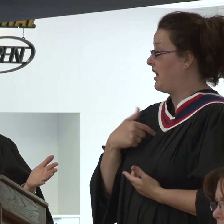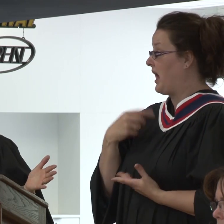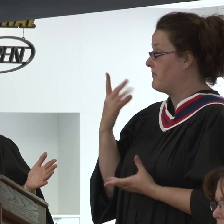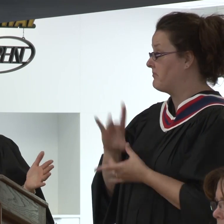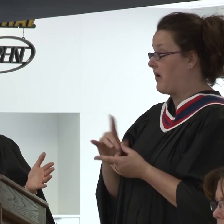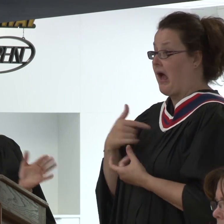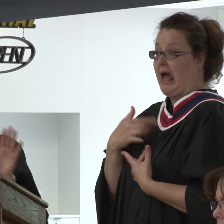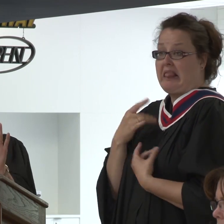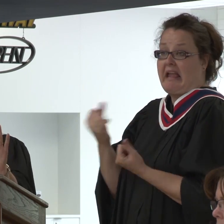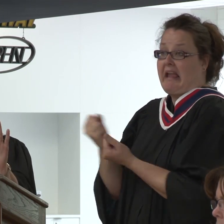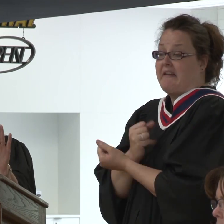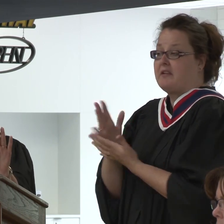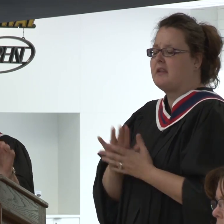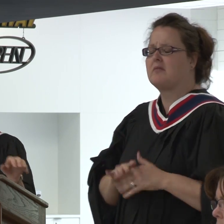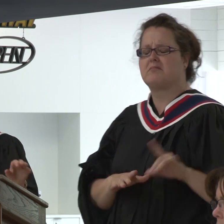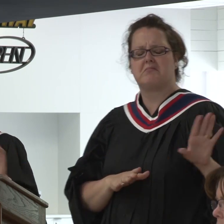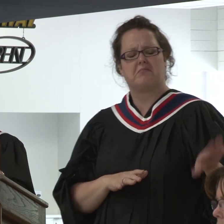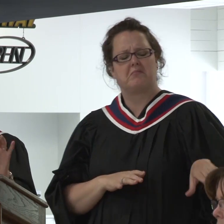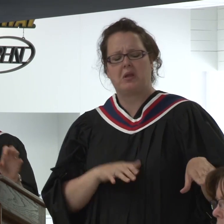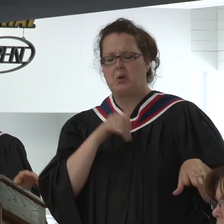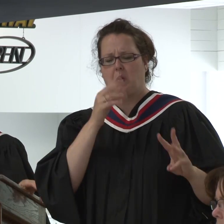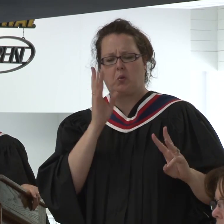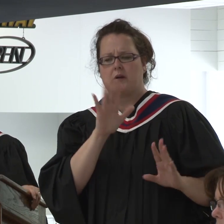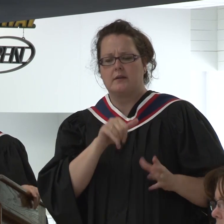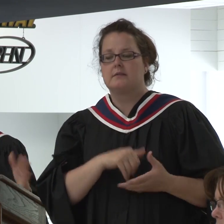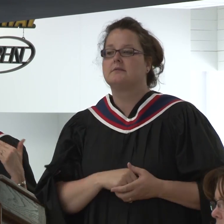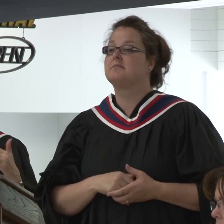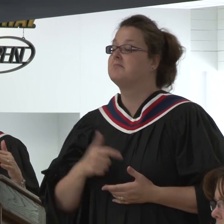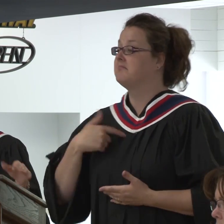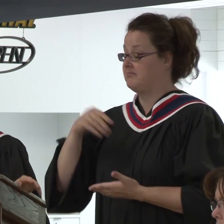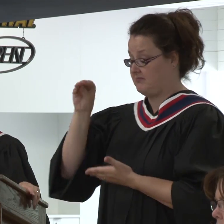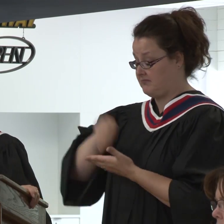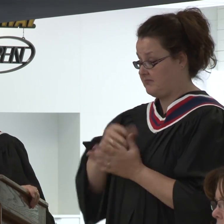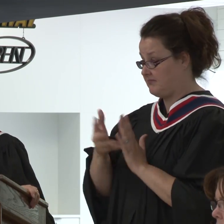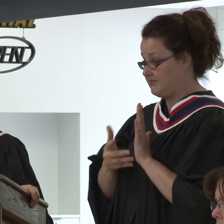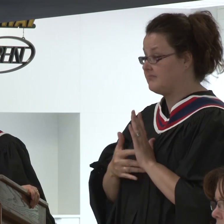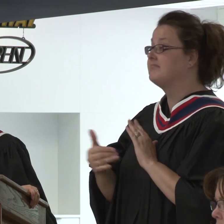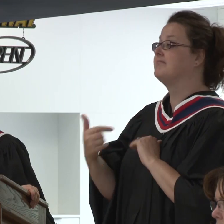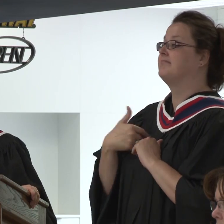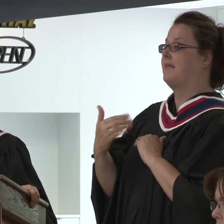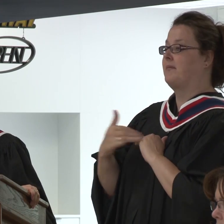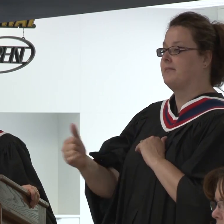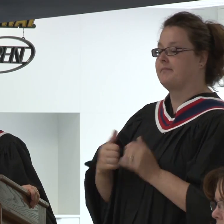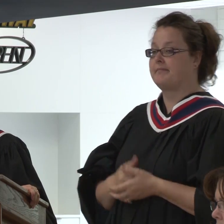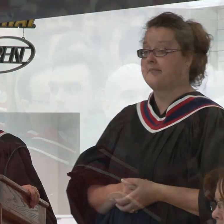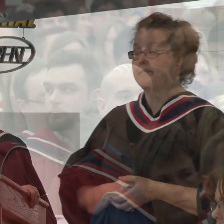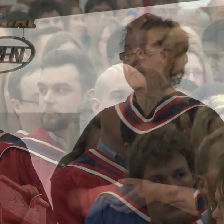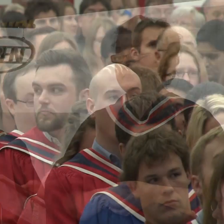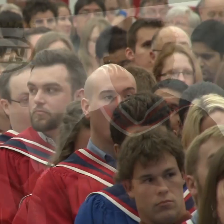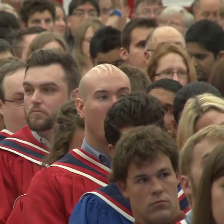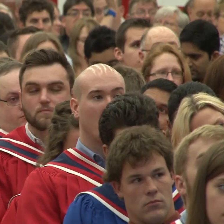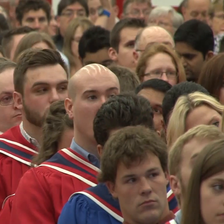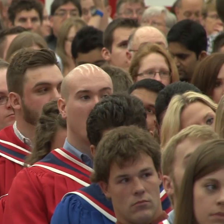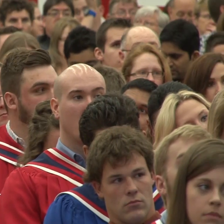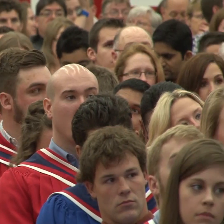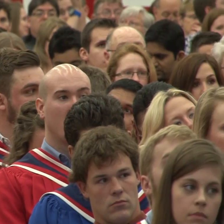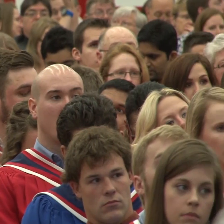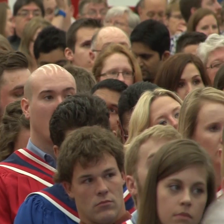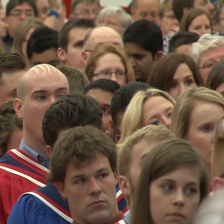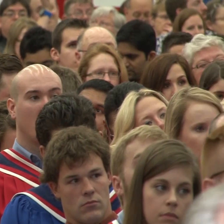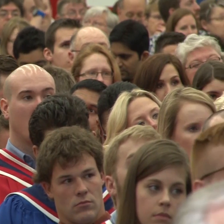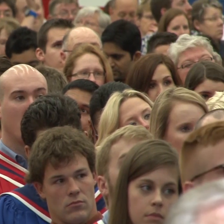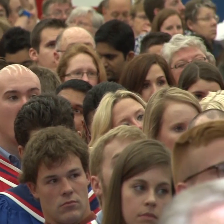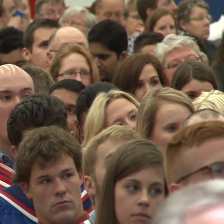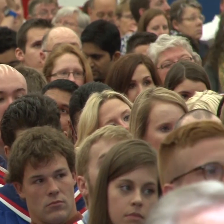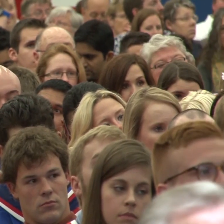like everything, you know. Don't worry, don't worry." Did the test, she calls me in. Guess what? She said, "You know, you